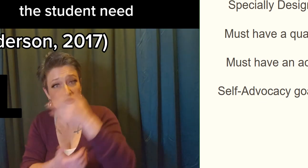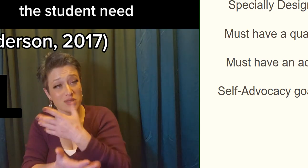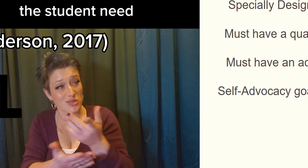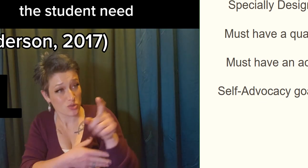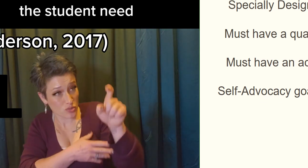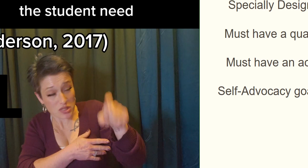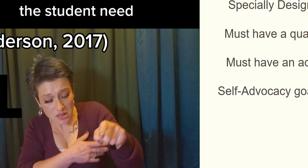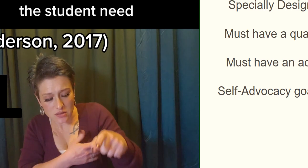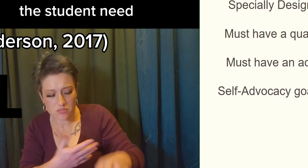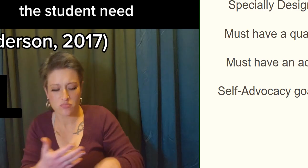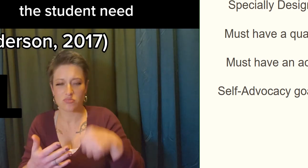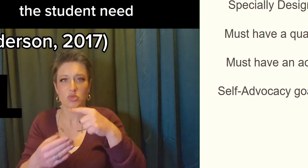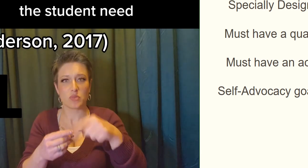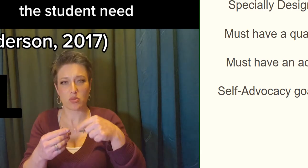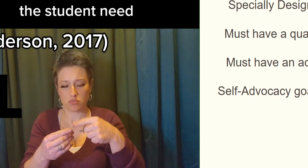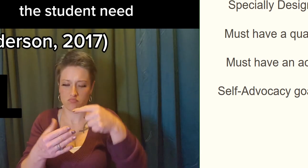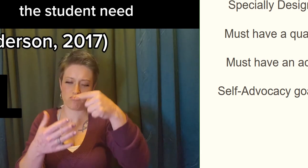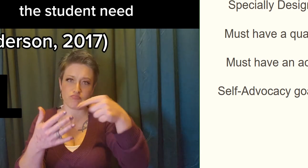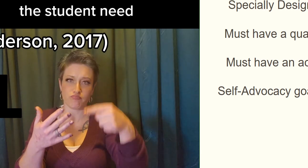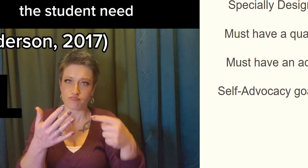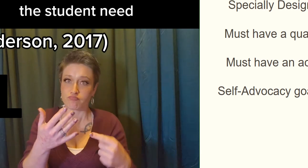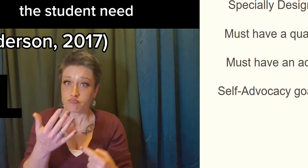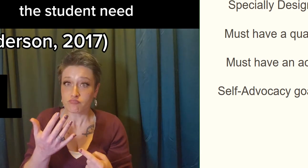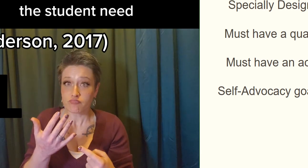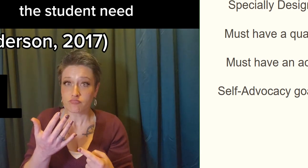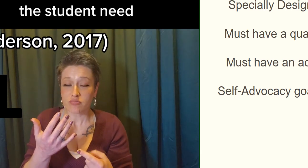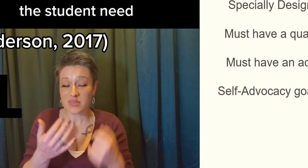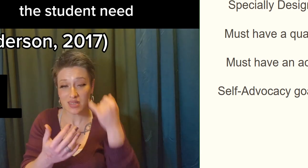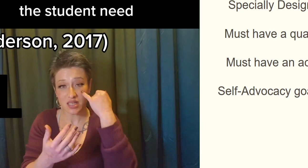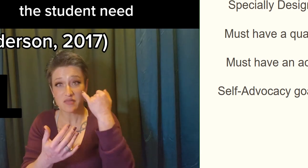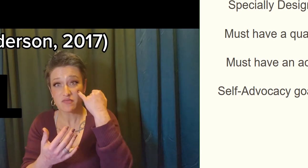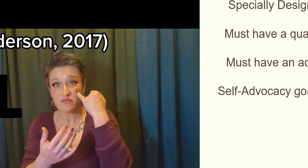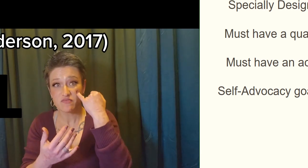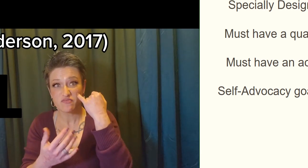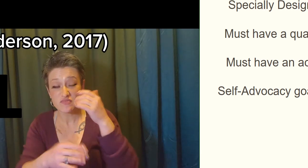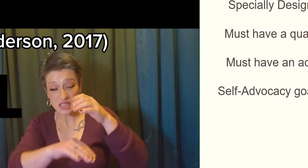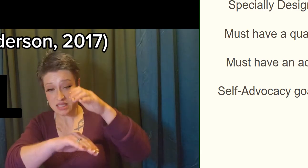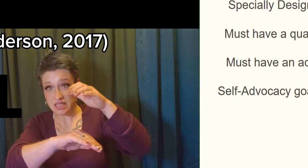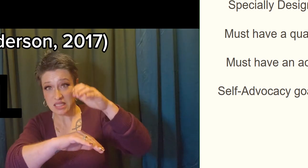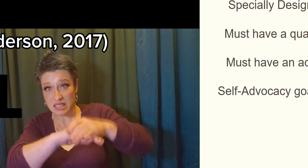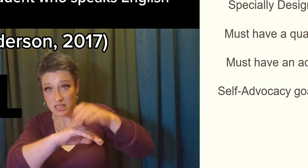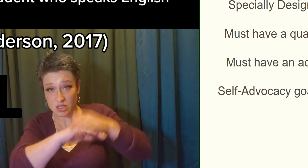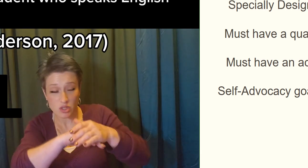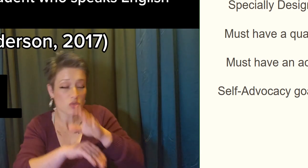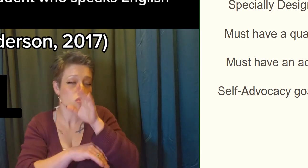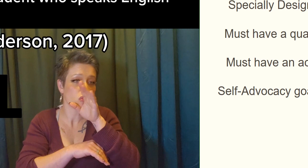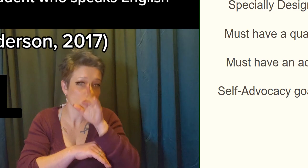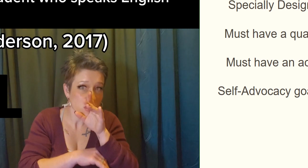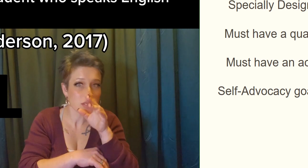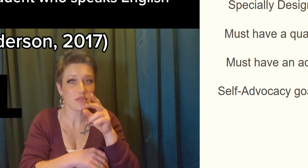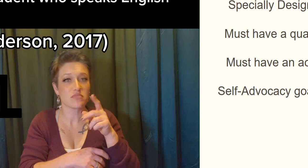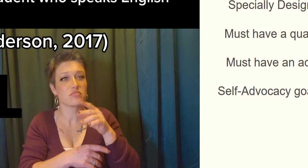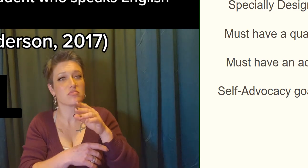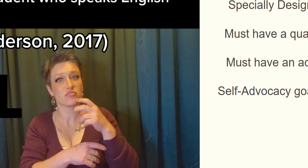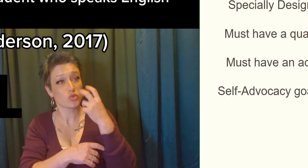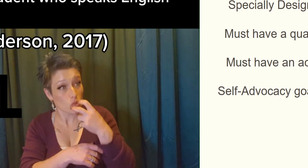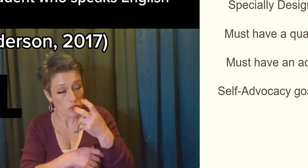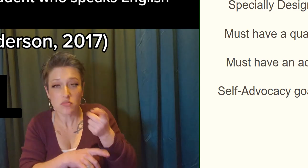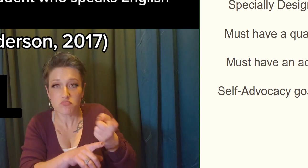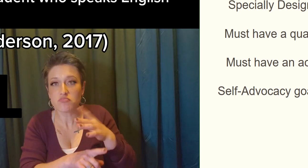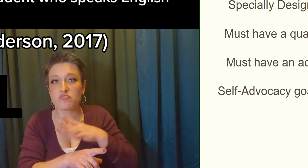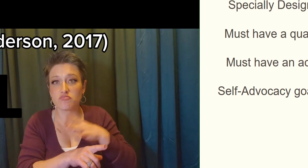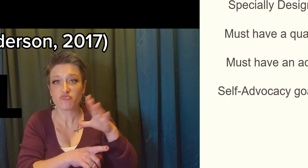to figure out what kinds of things does this student need. And if we're talking about a student who speaks